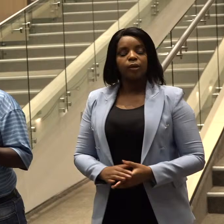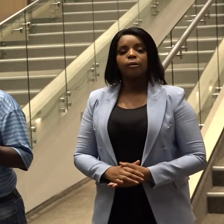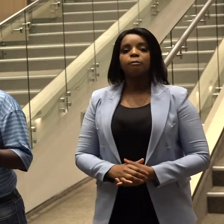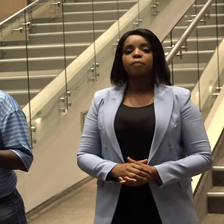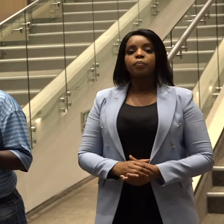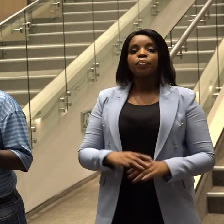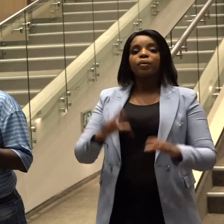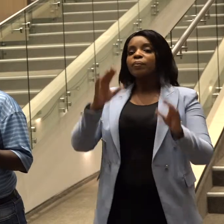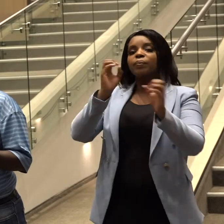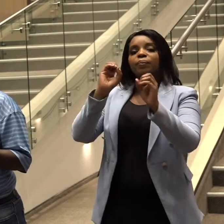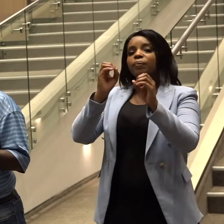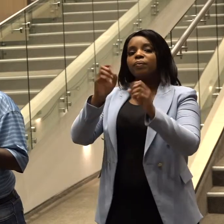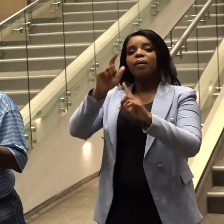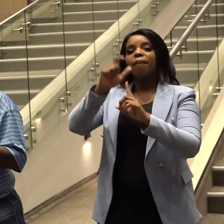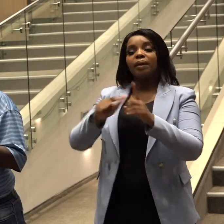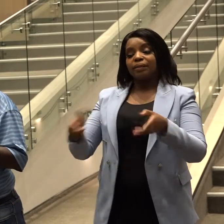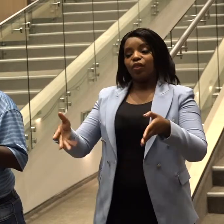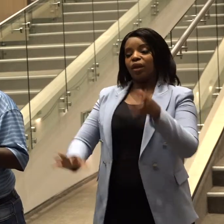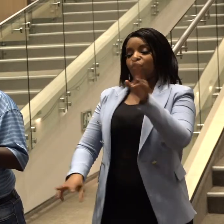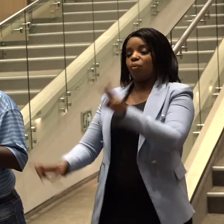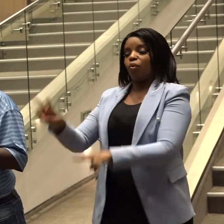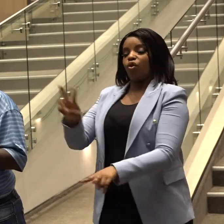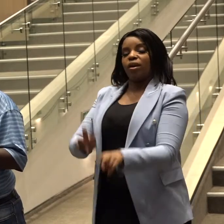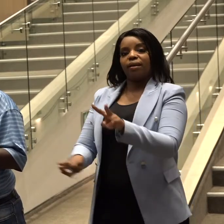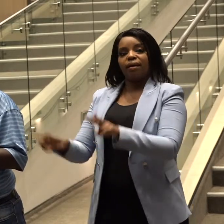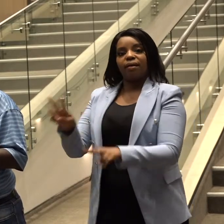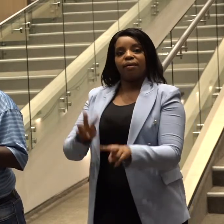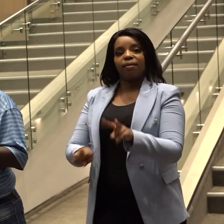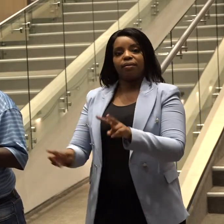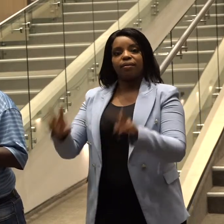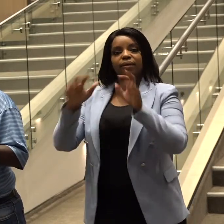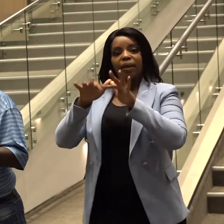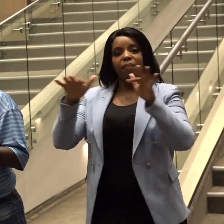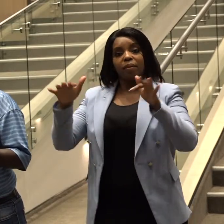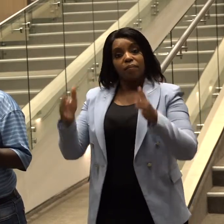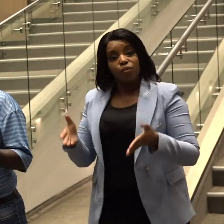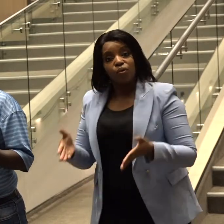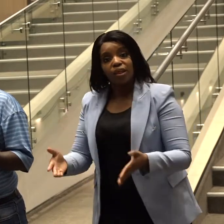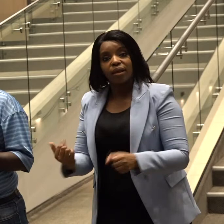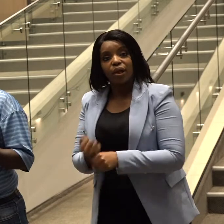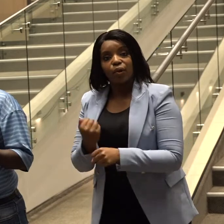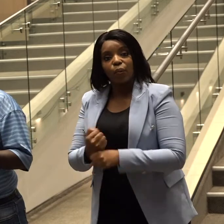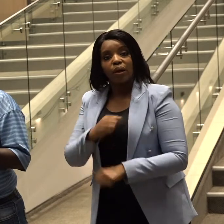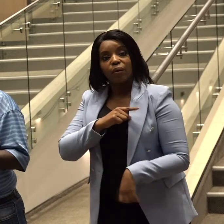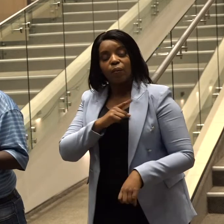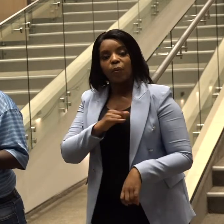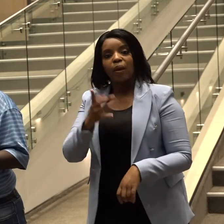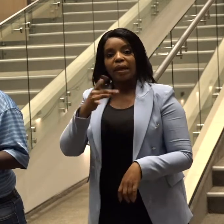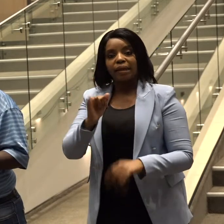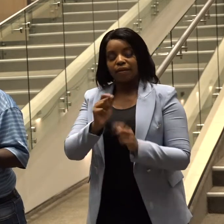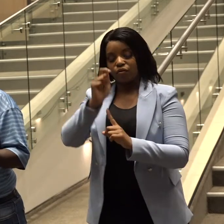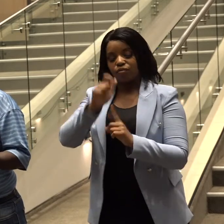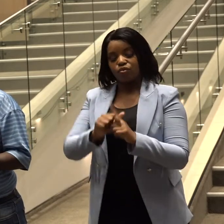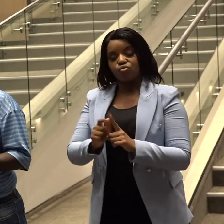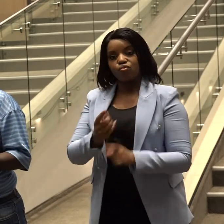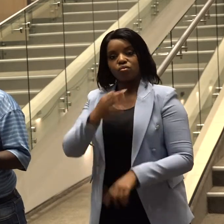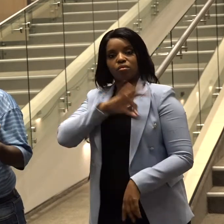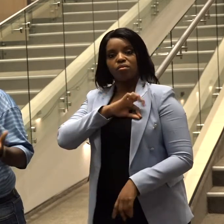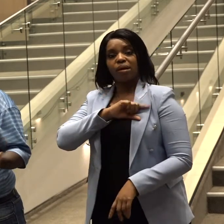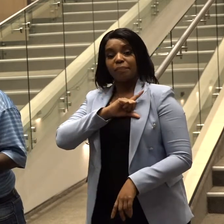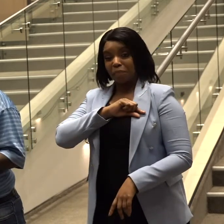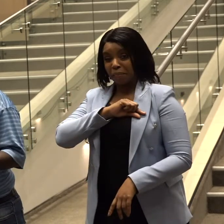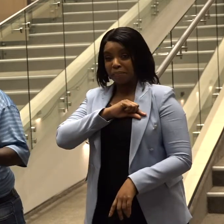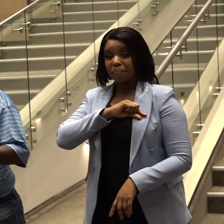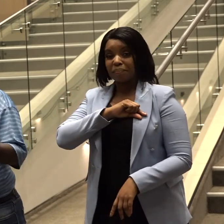nobody who's monitoring that all the people who are who are working because if a person is being underpaid and he got